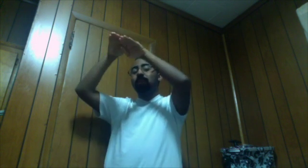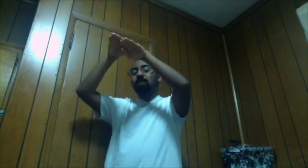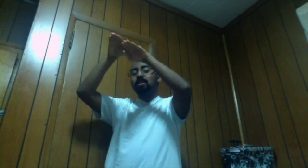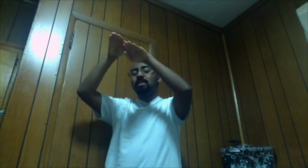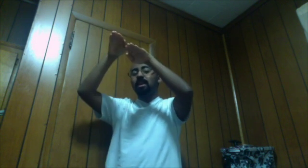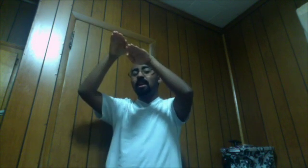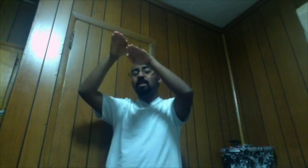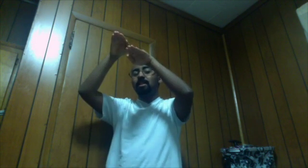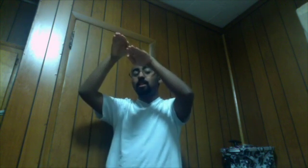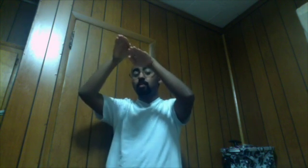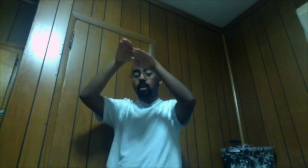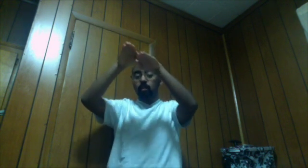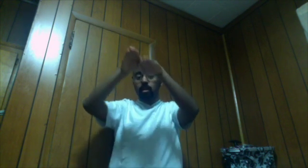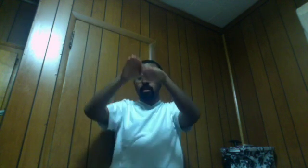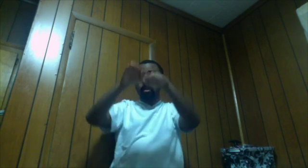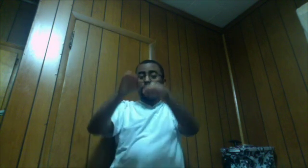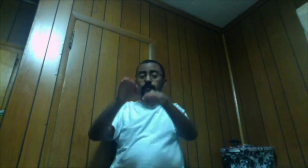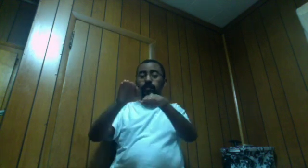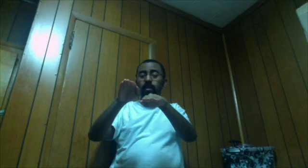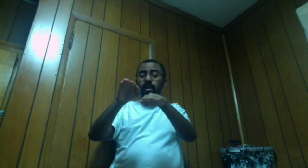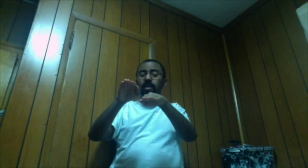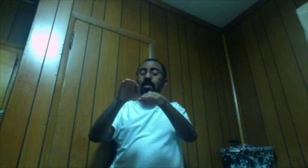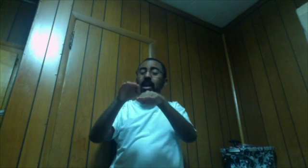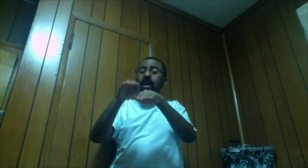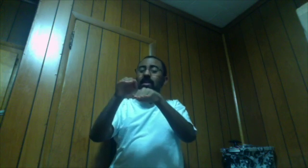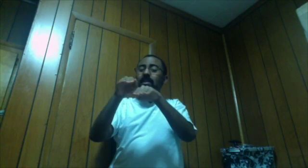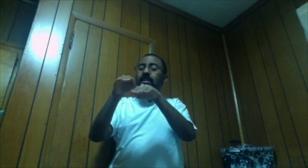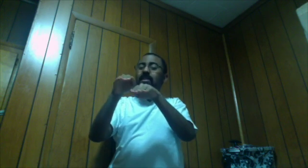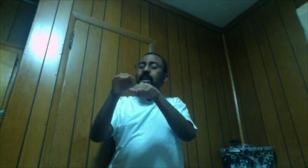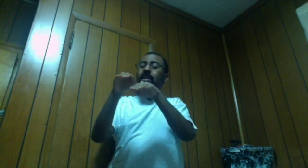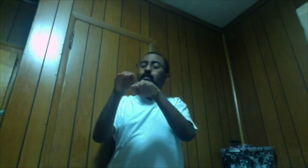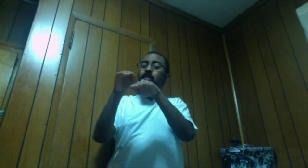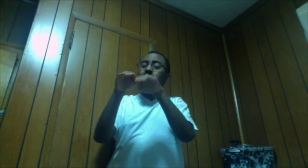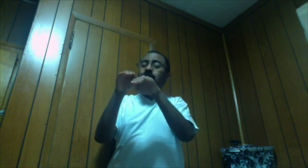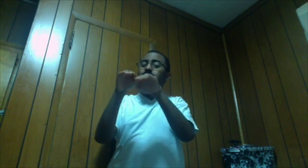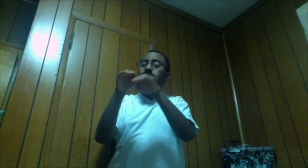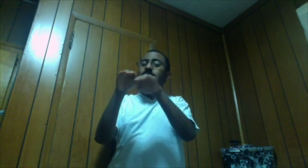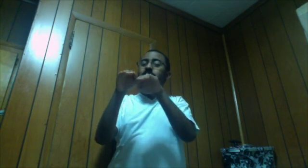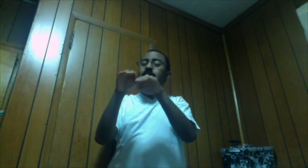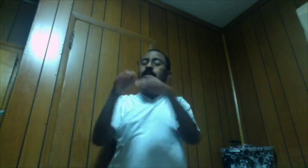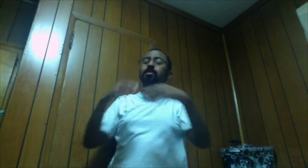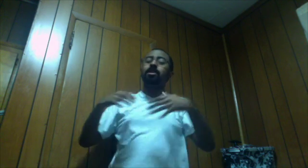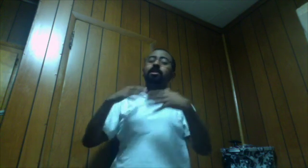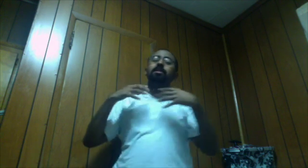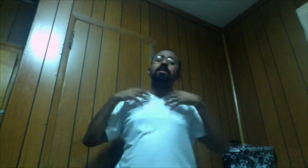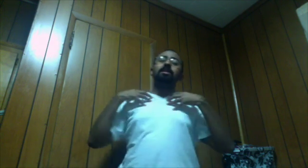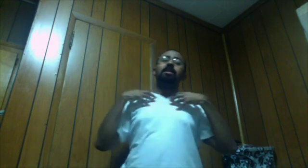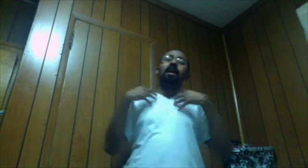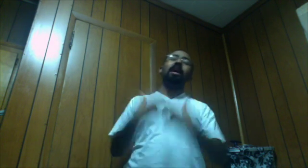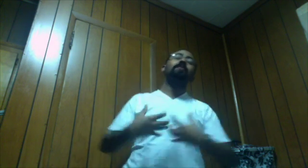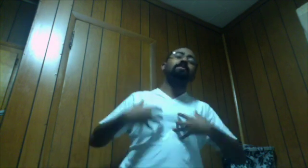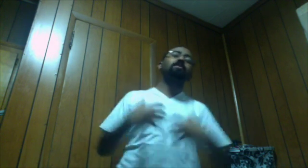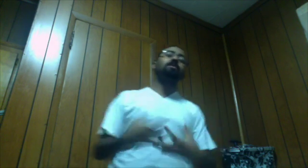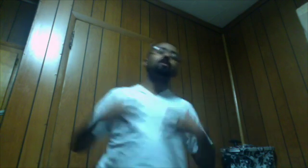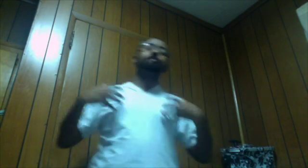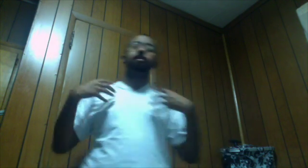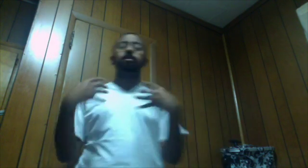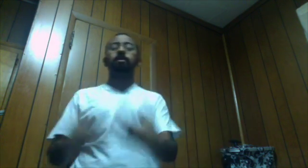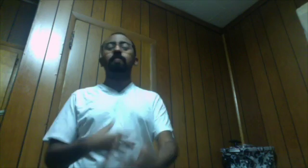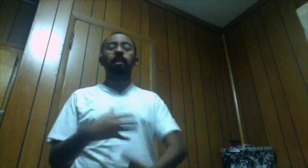is kind of like where it was. Not that it wasn't really good, it was just the hype sort of polluted my